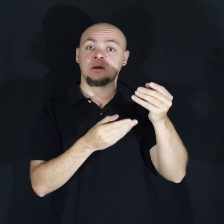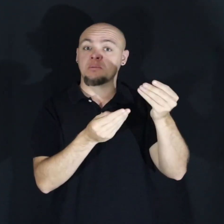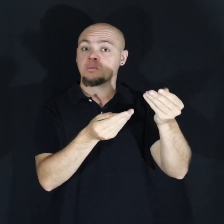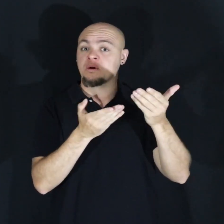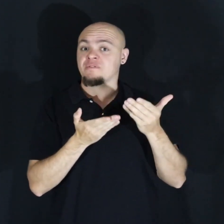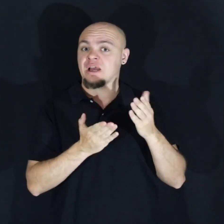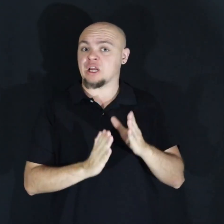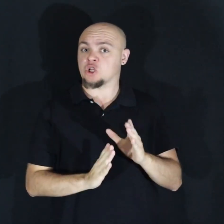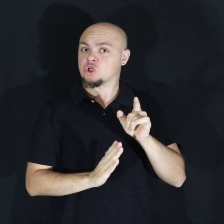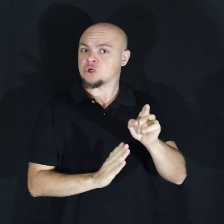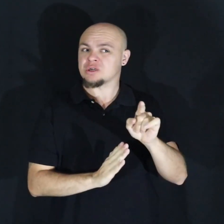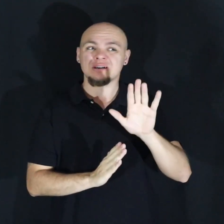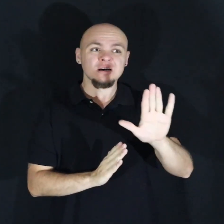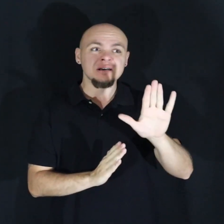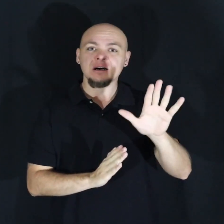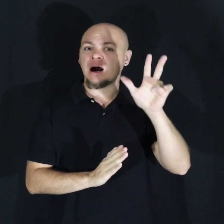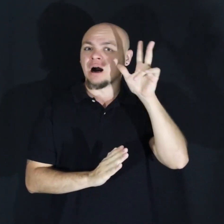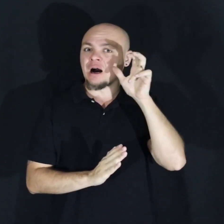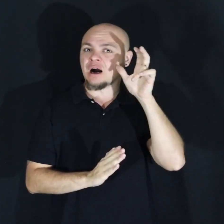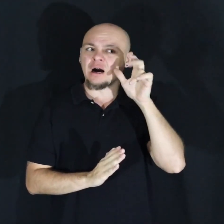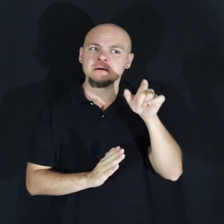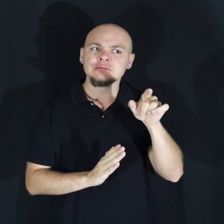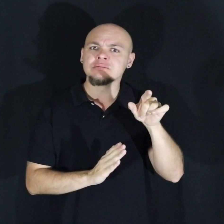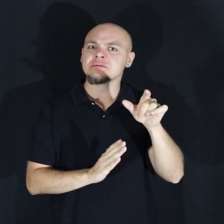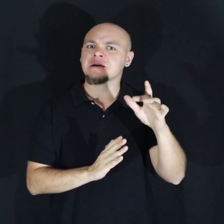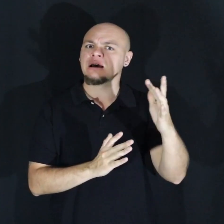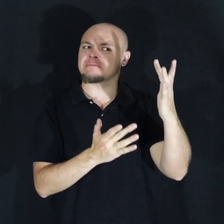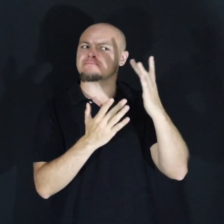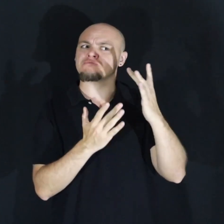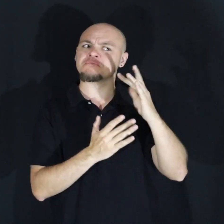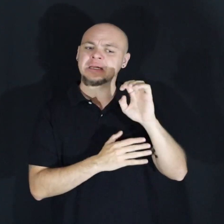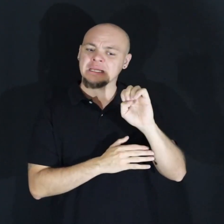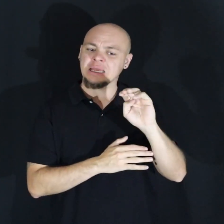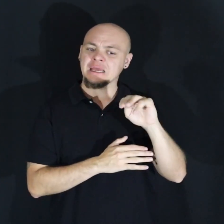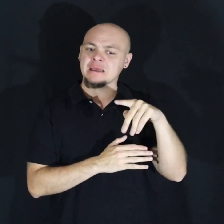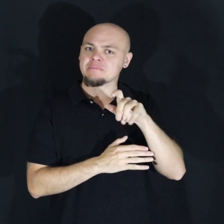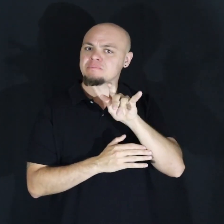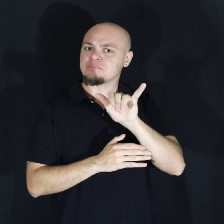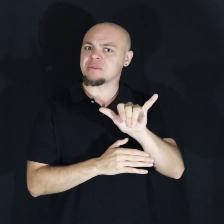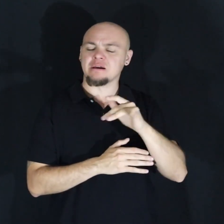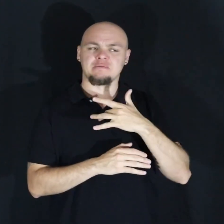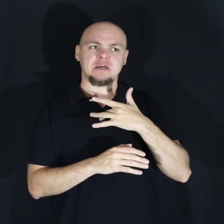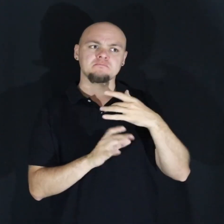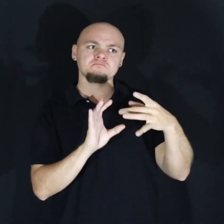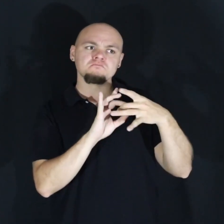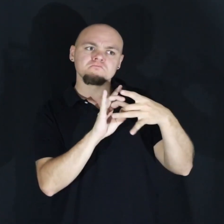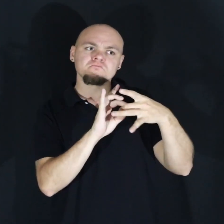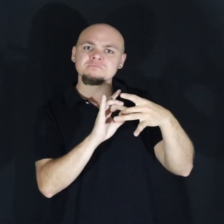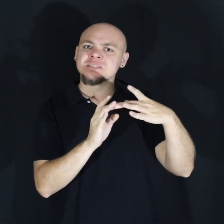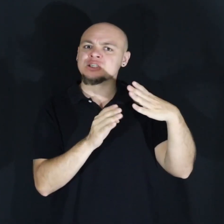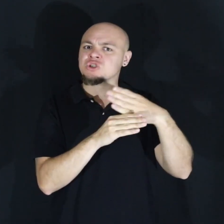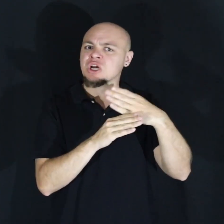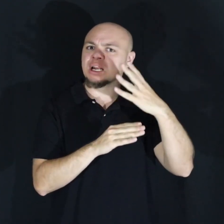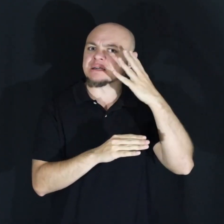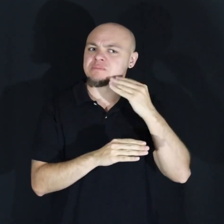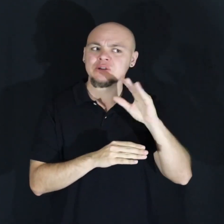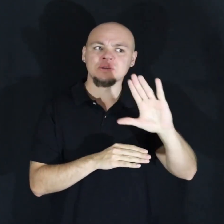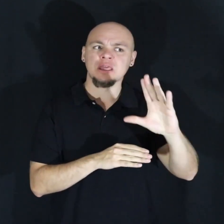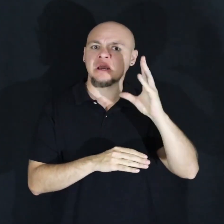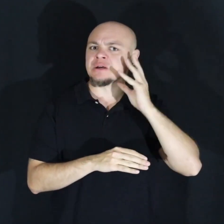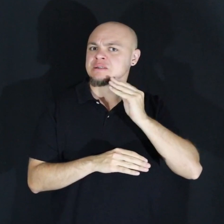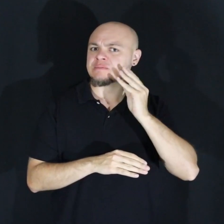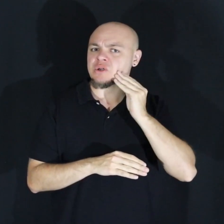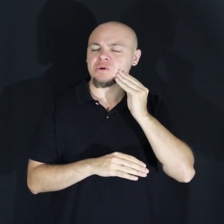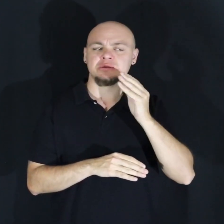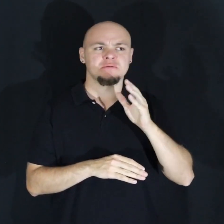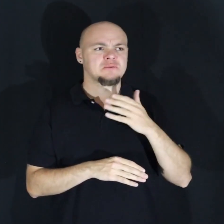me and the level of empathy that I felt from them as they connected to me through shared experience, through their lived experience,